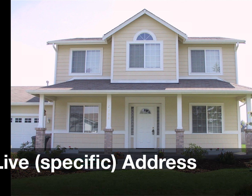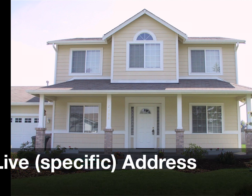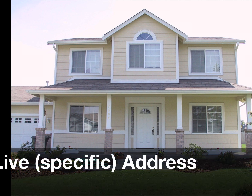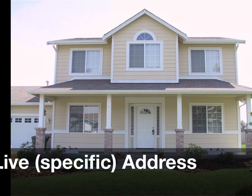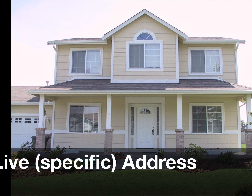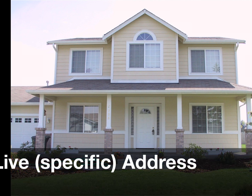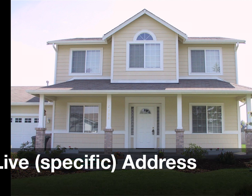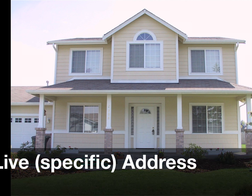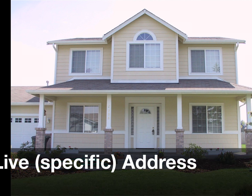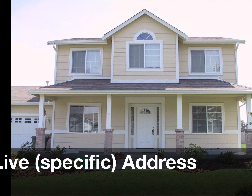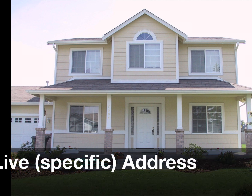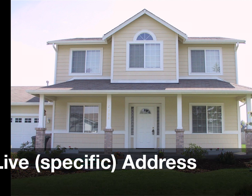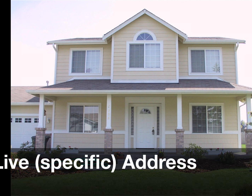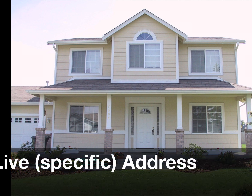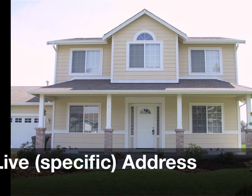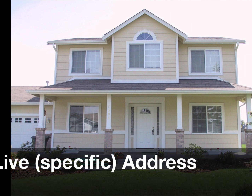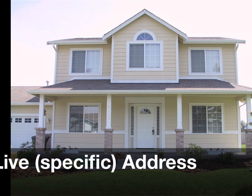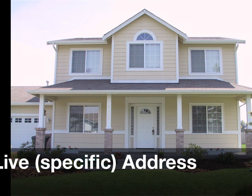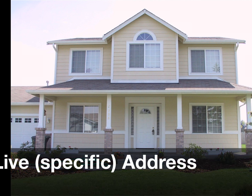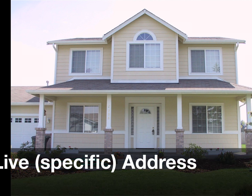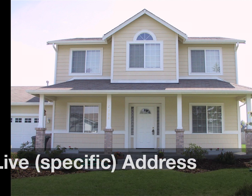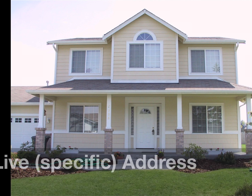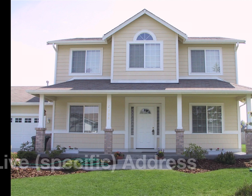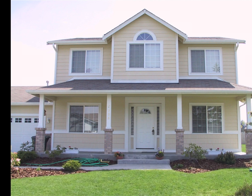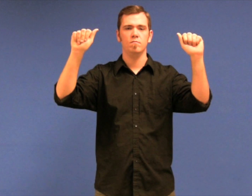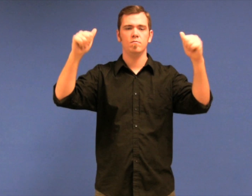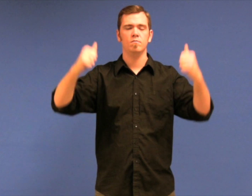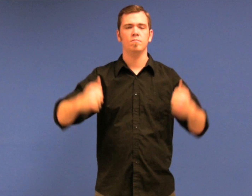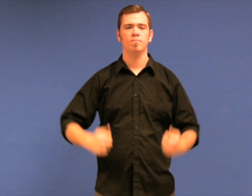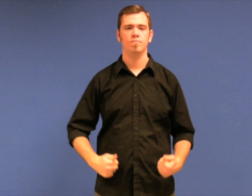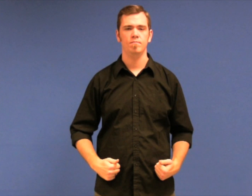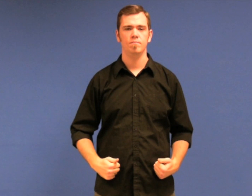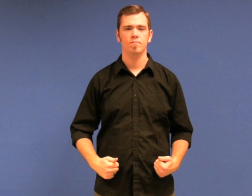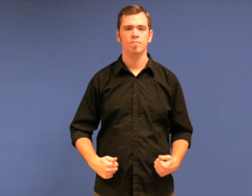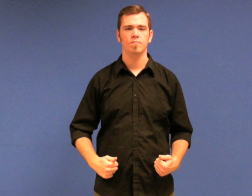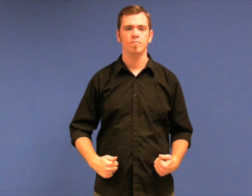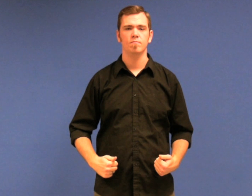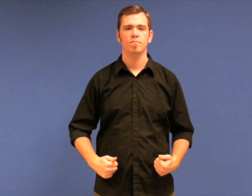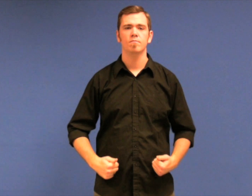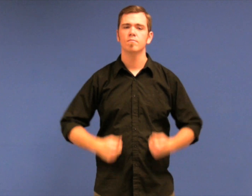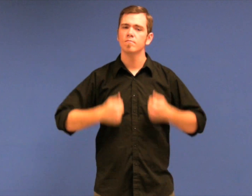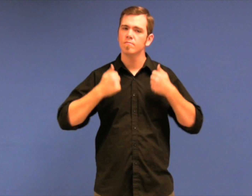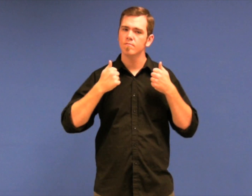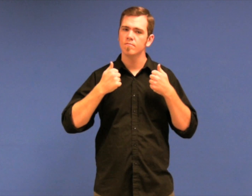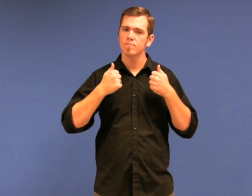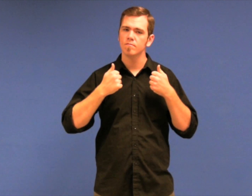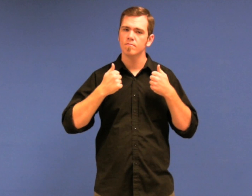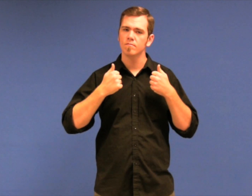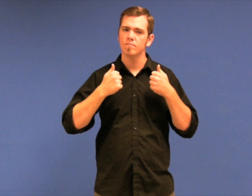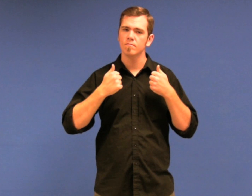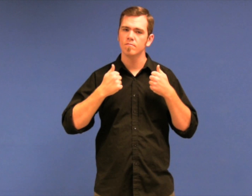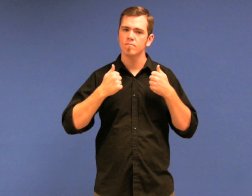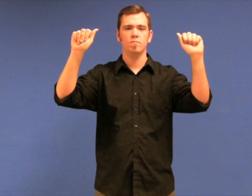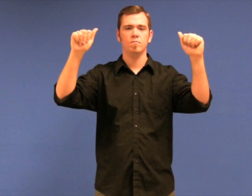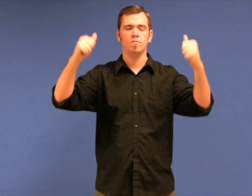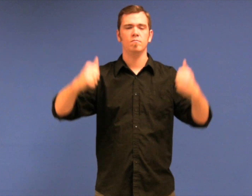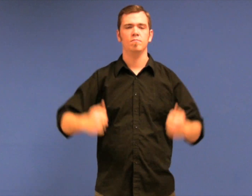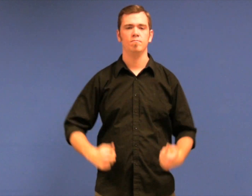More specific, you have live as an address, but I live in Alpine, or